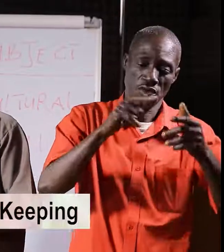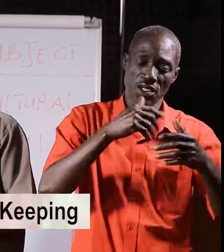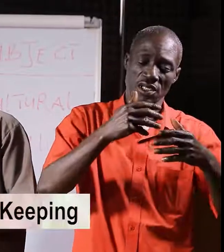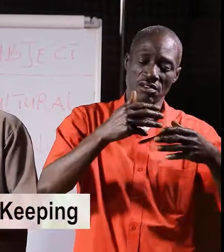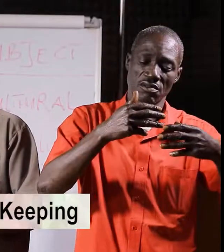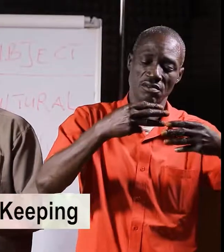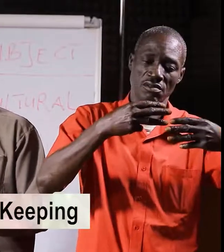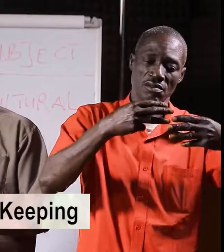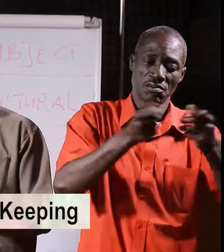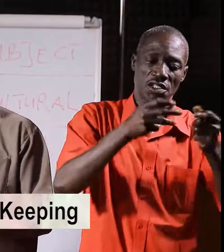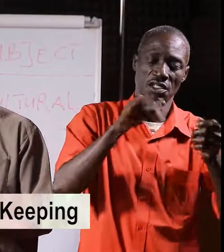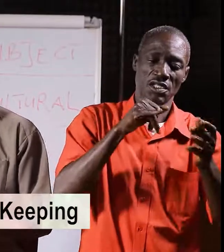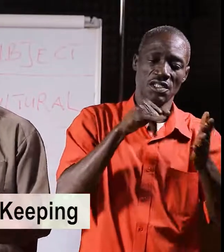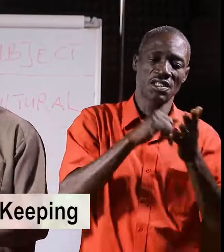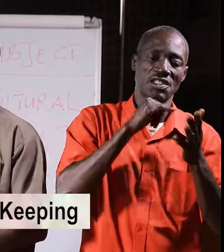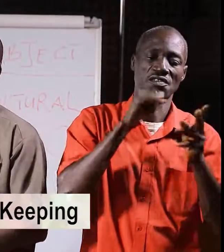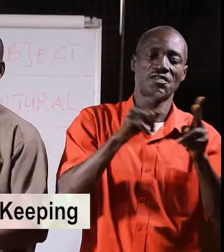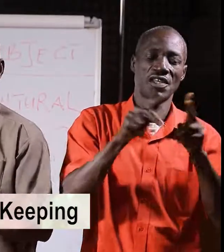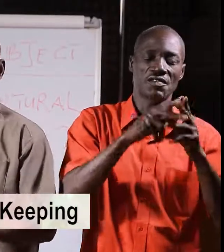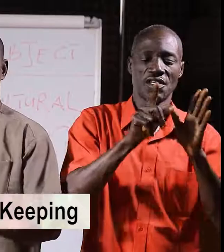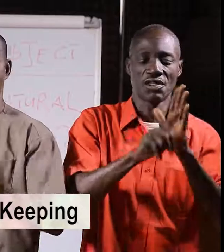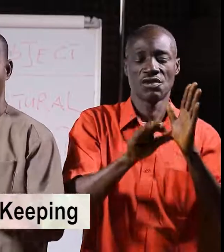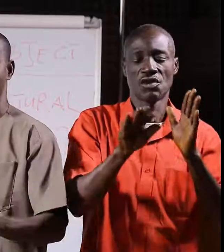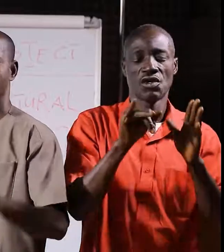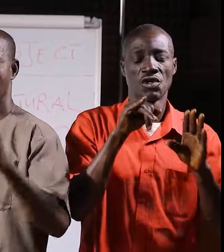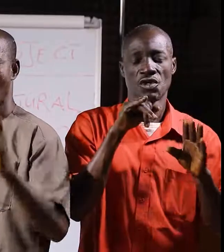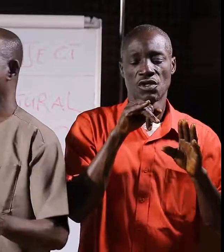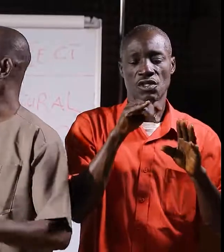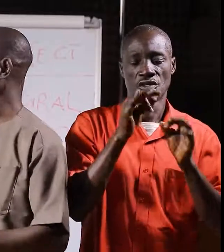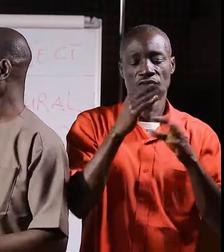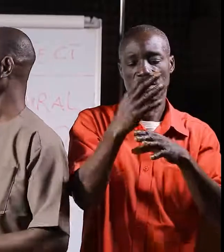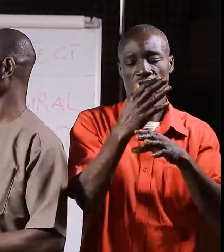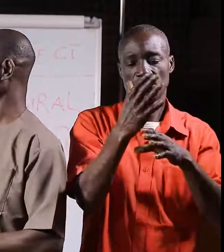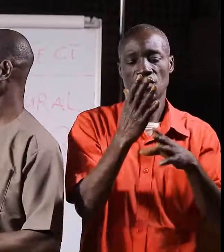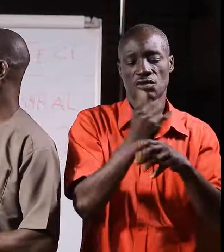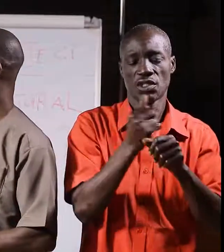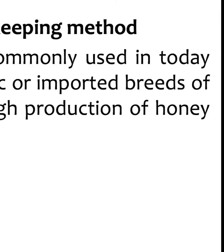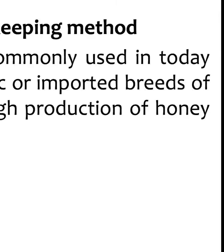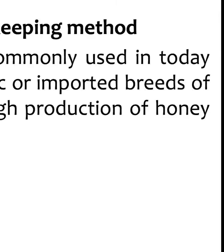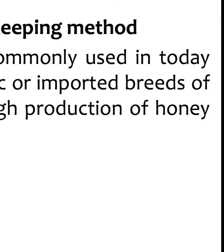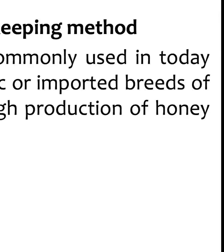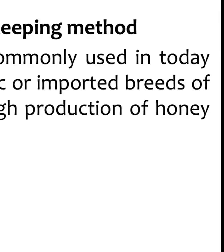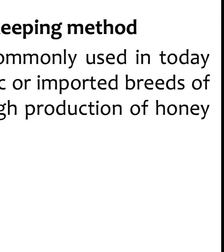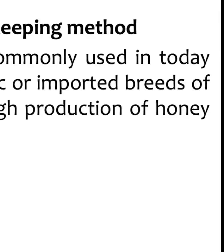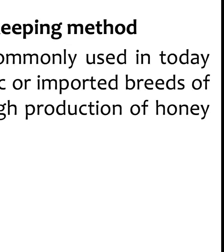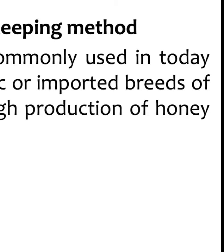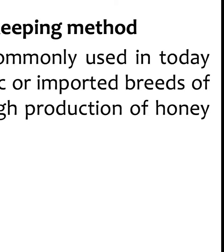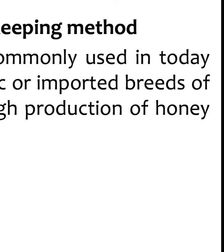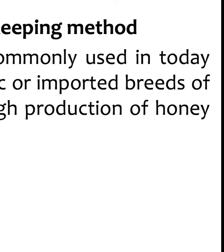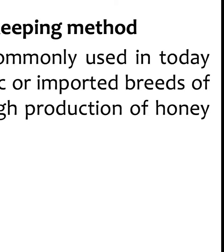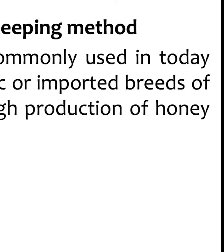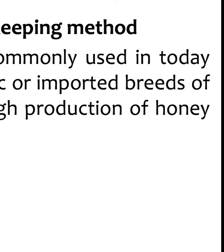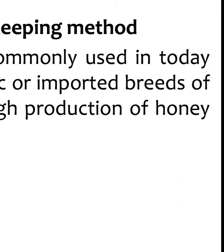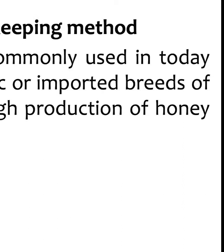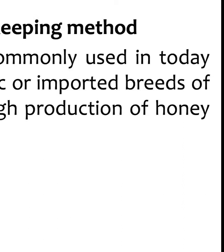method is very, very low in terms of honey production. We also discussed the modern